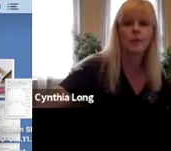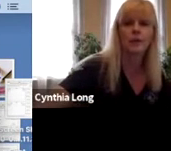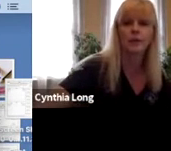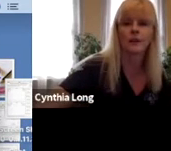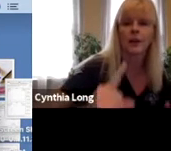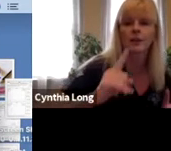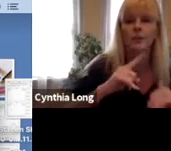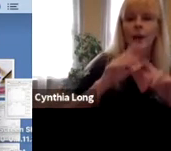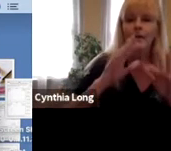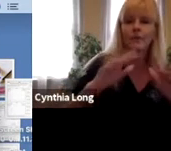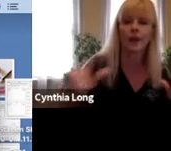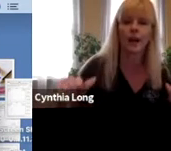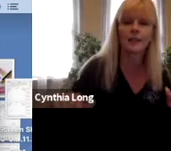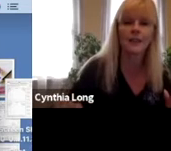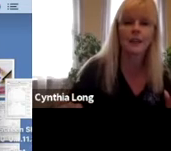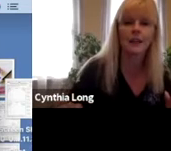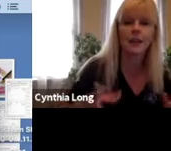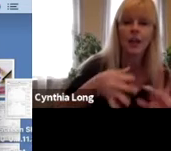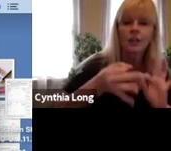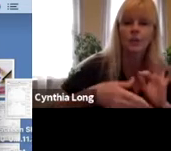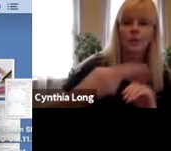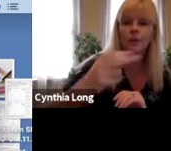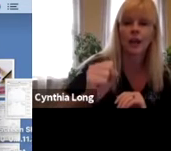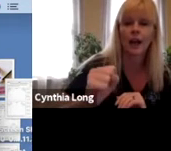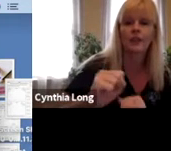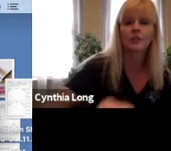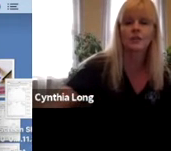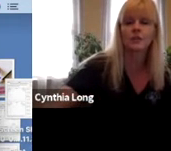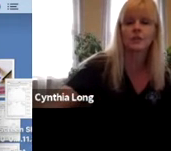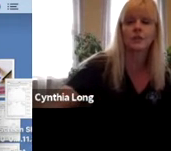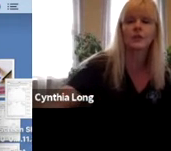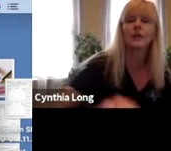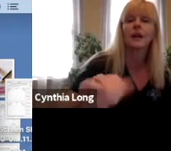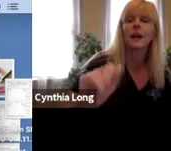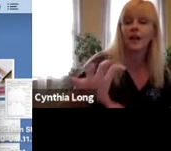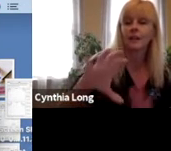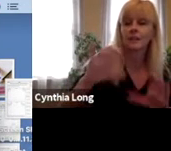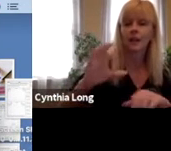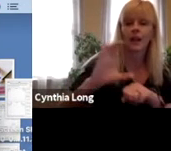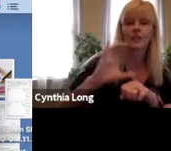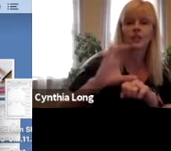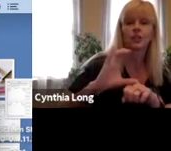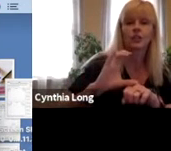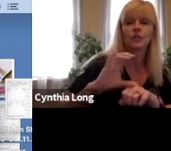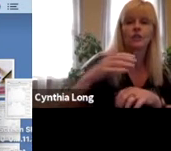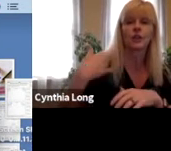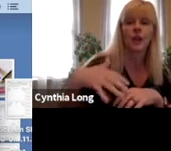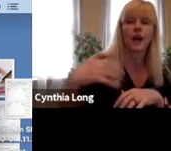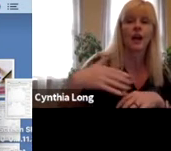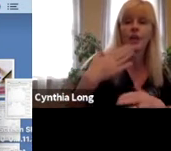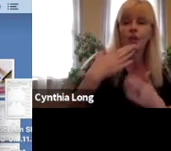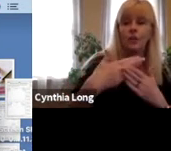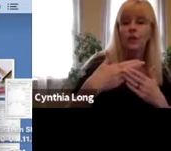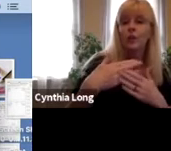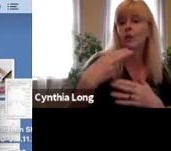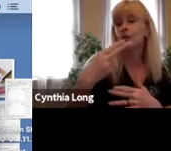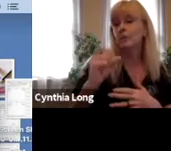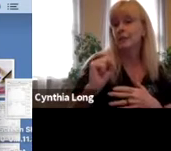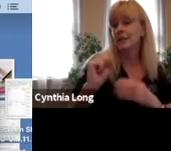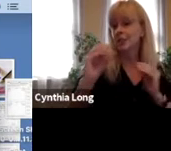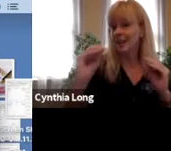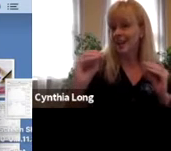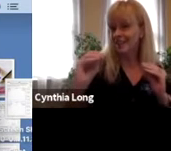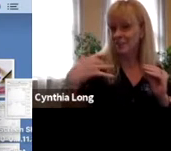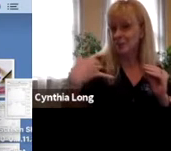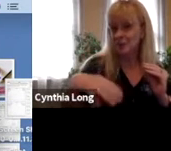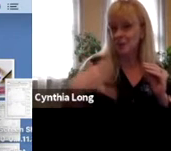Good. All right. So we have a variety, interpreter in high school, an ASL class at church. Good. Oh,